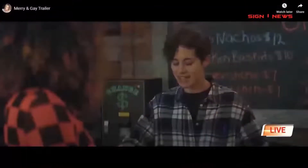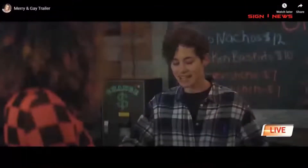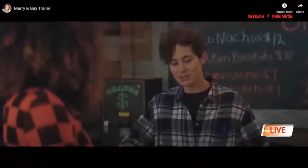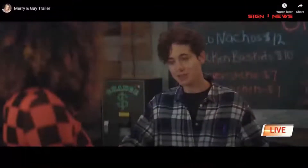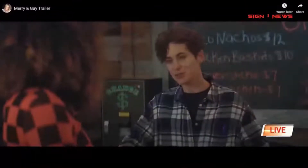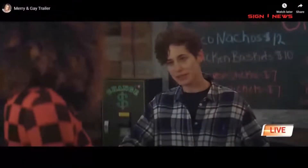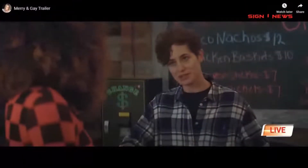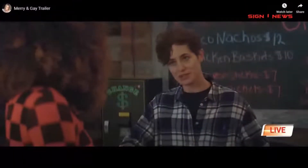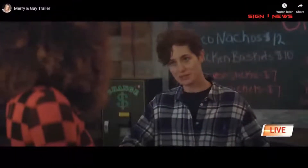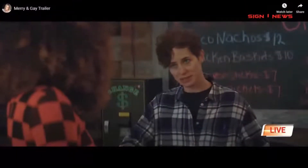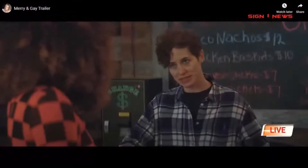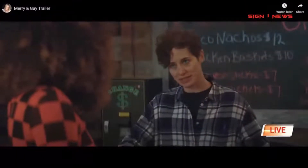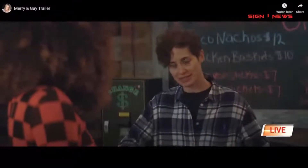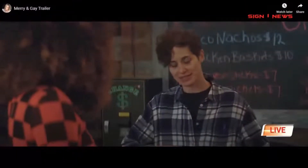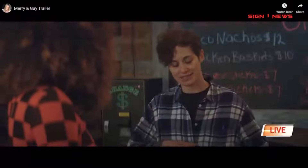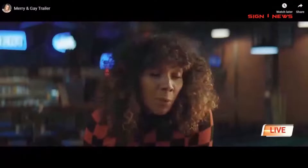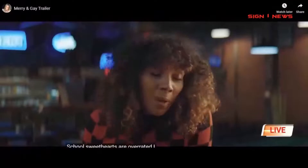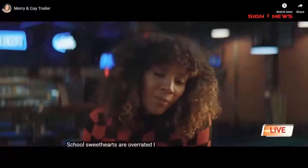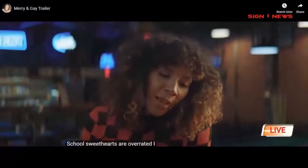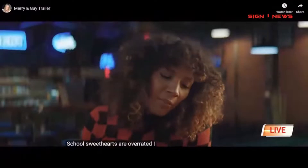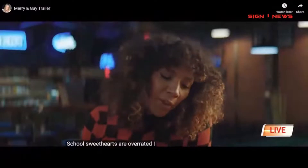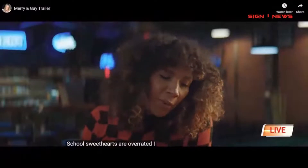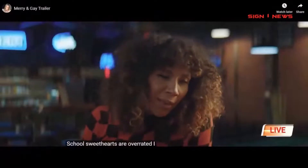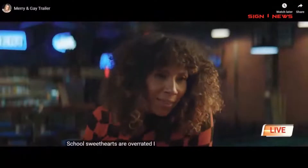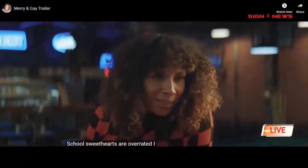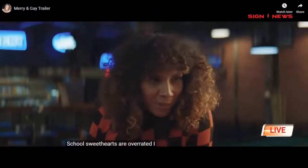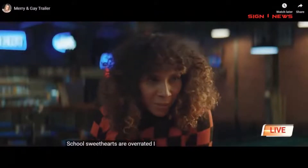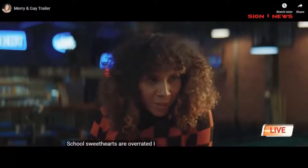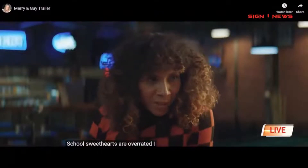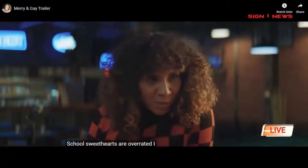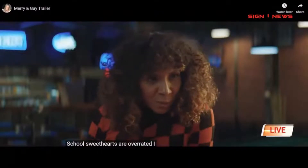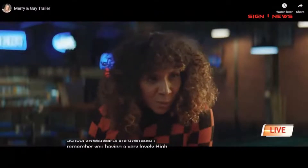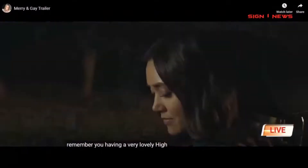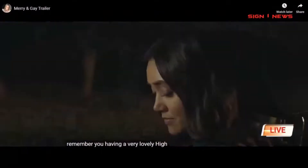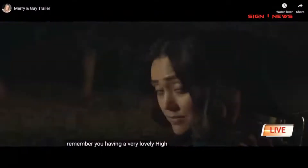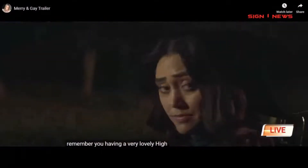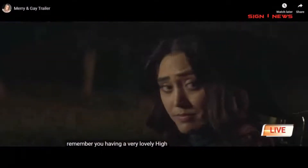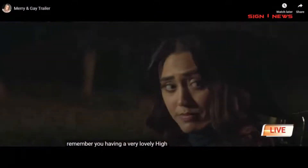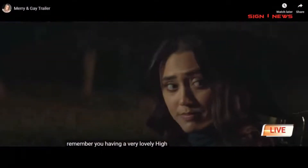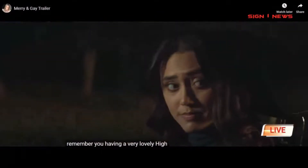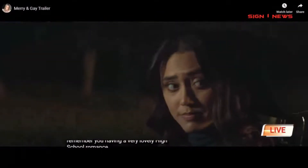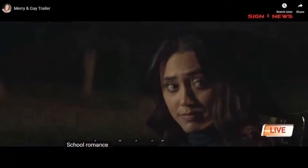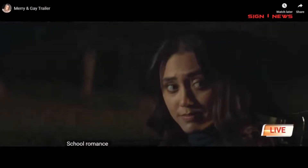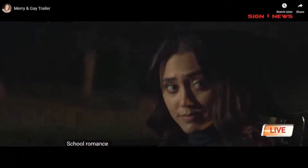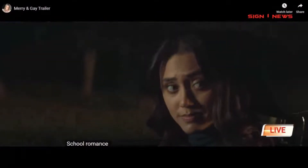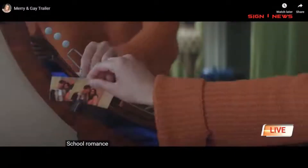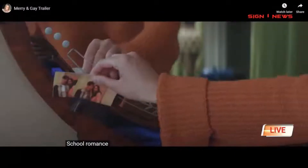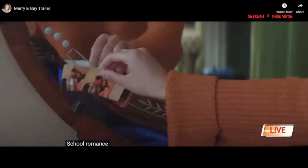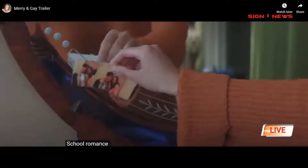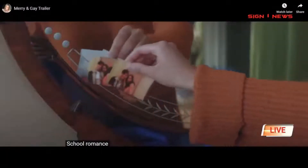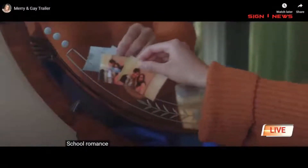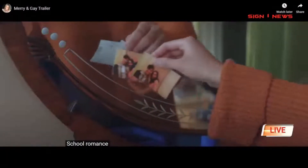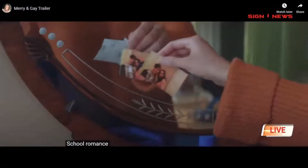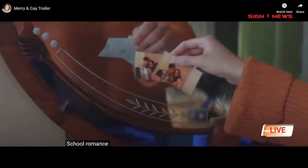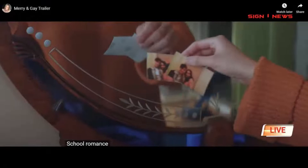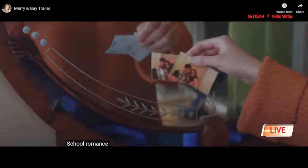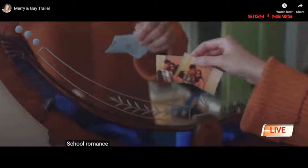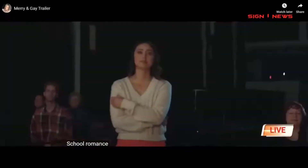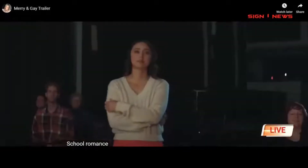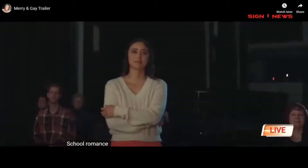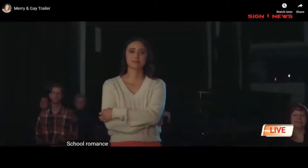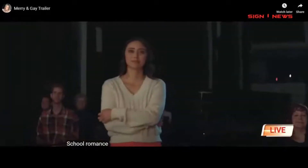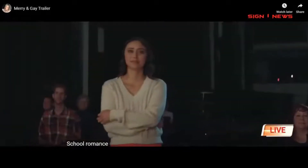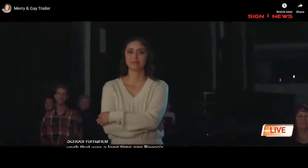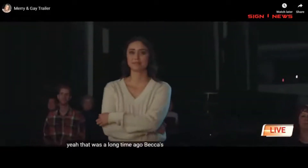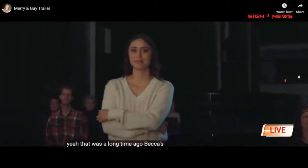High school sweethearts are overrated. I remember you having a very lovely high school romance. Yeah, that was a long time ago.